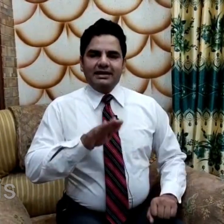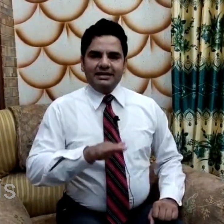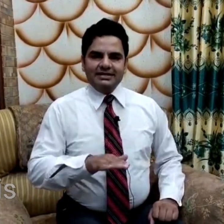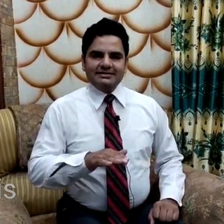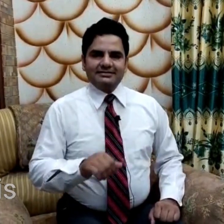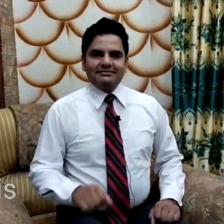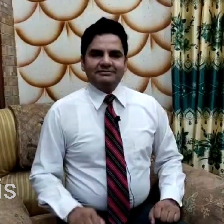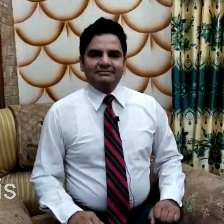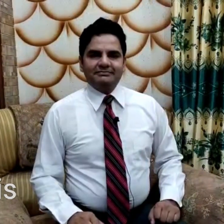is,